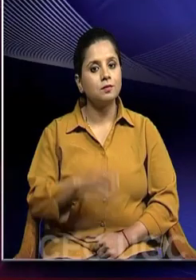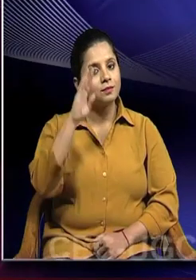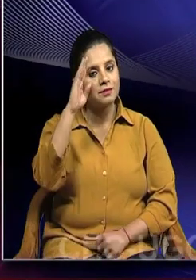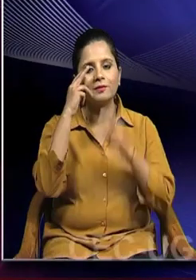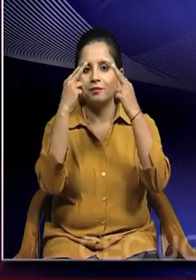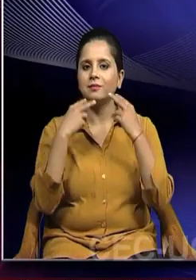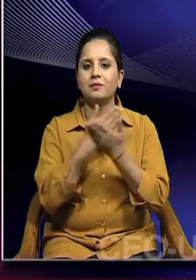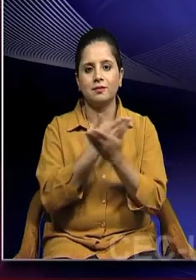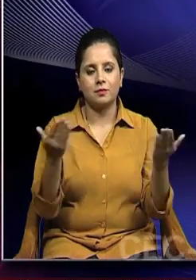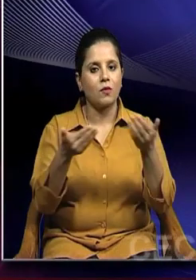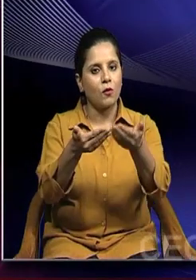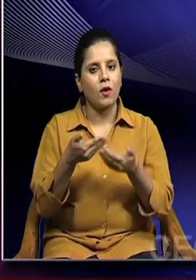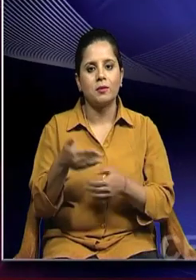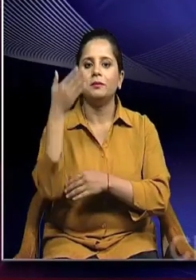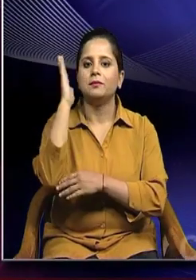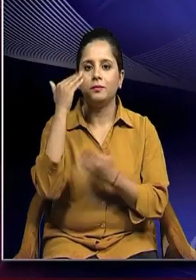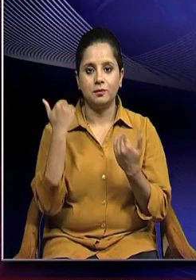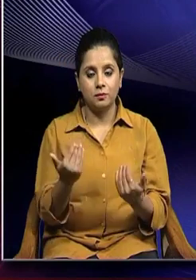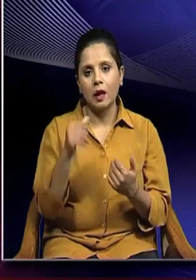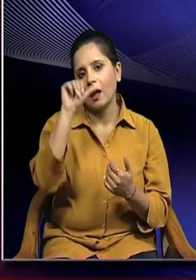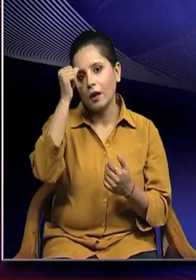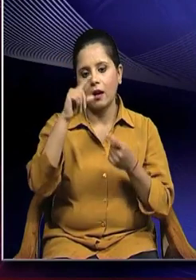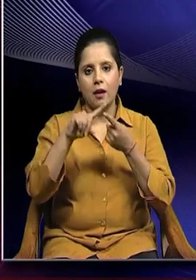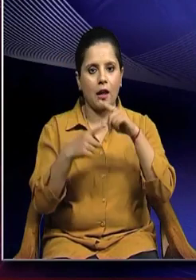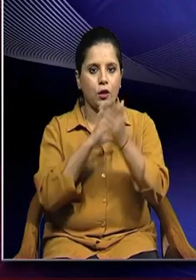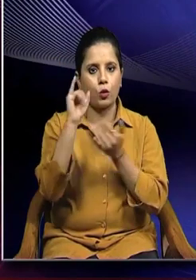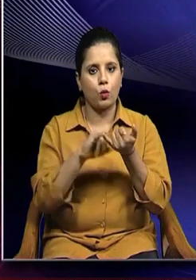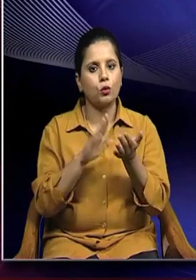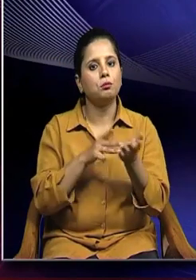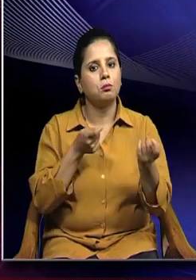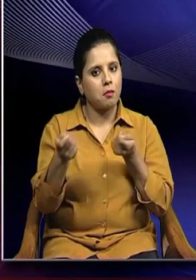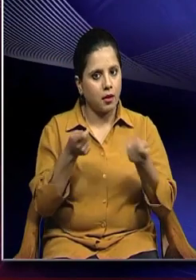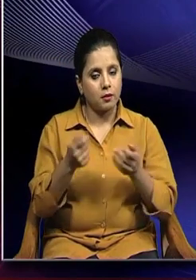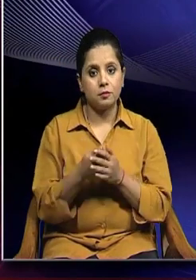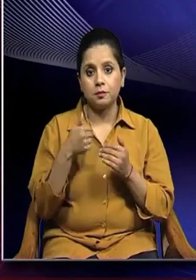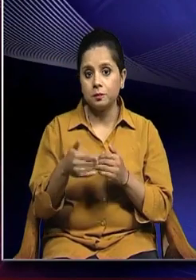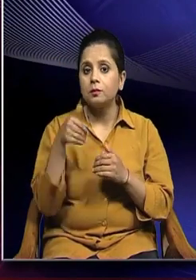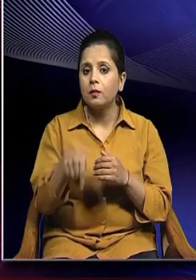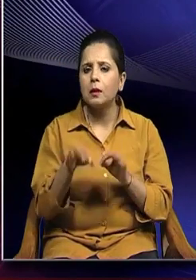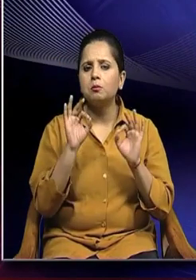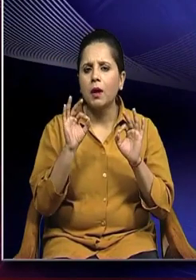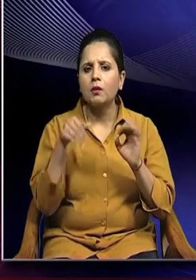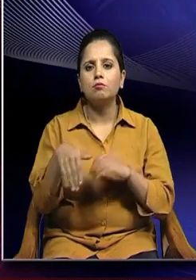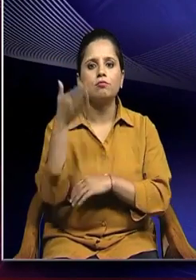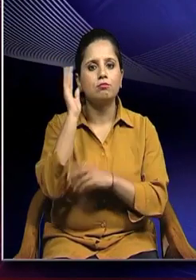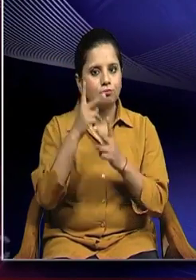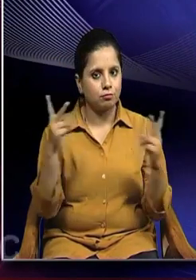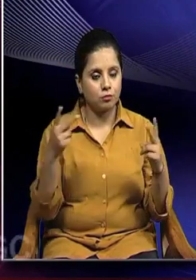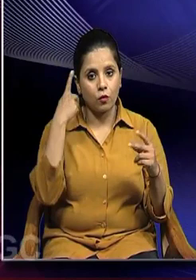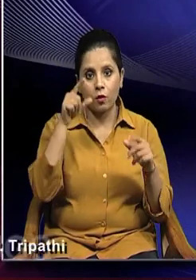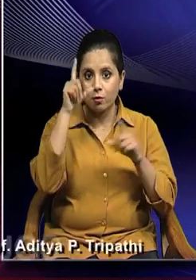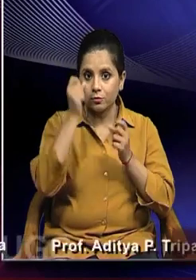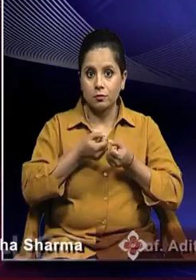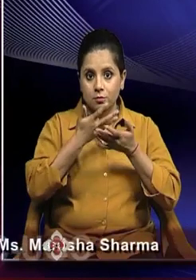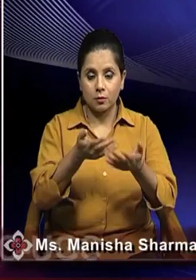Hello viewers, welcome to our lecture series on Indian ethos in management. This lecture is under special segment, and for symbolic